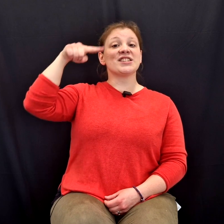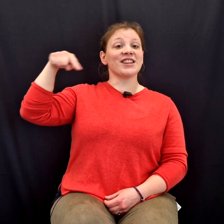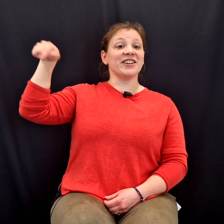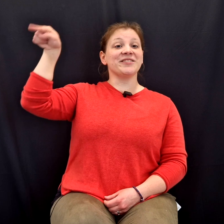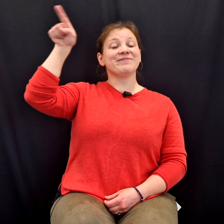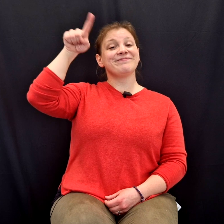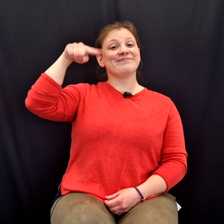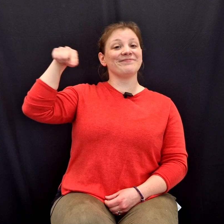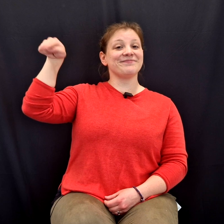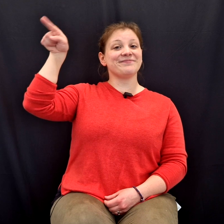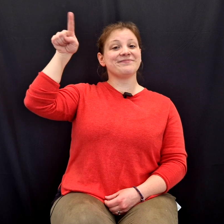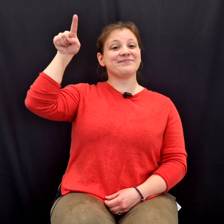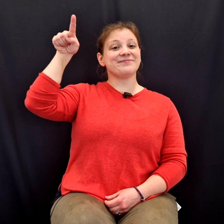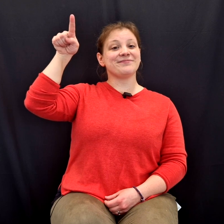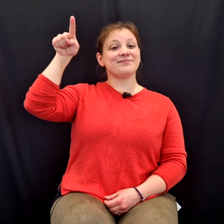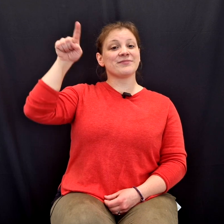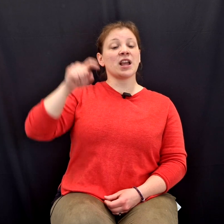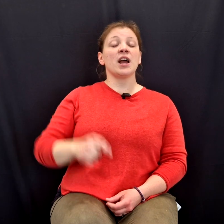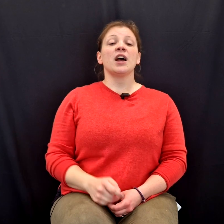Sun.